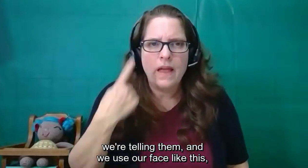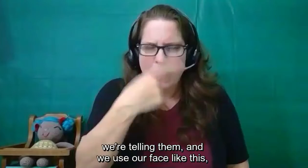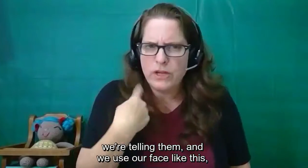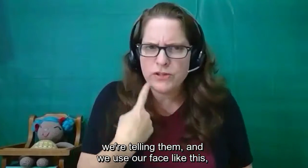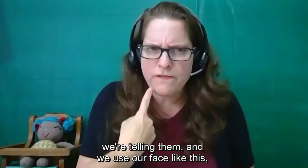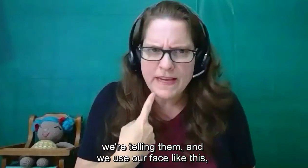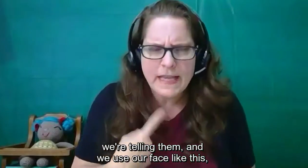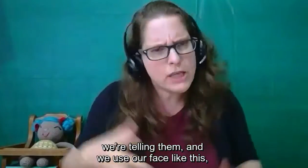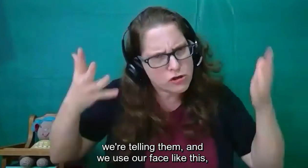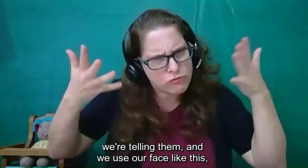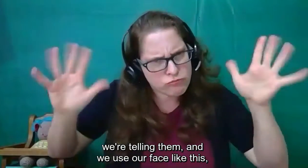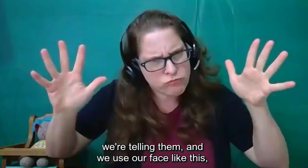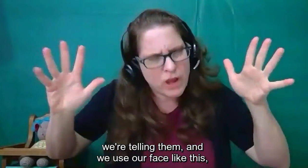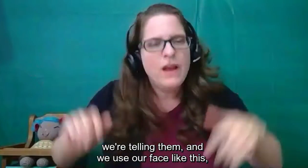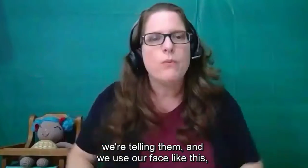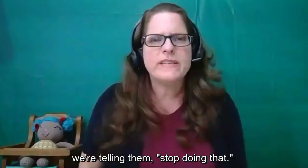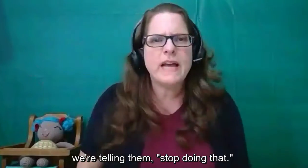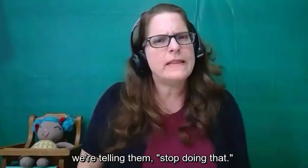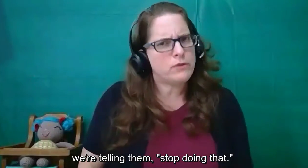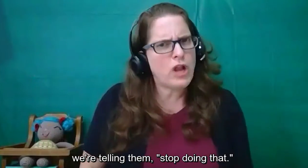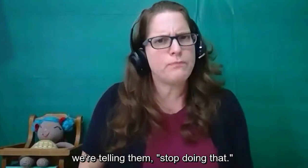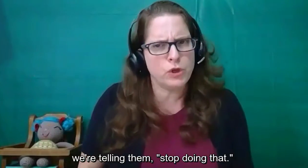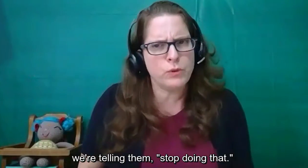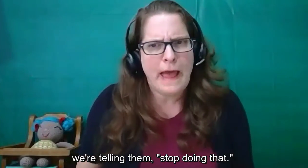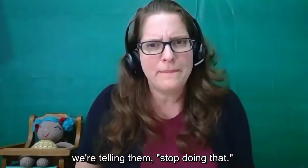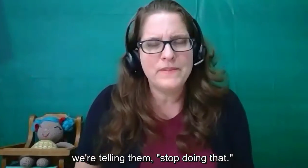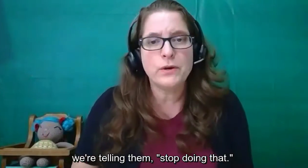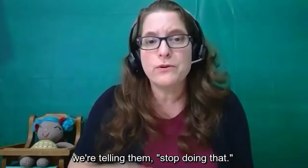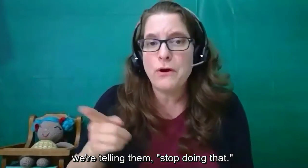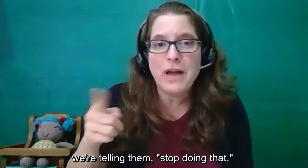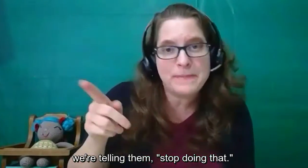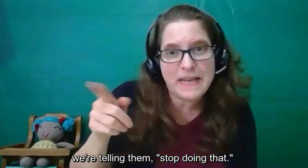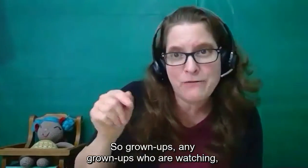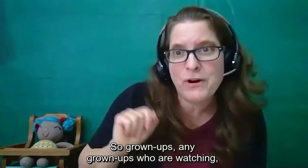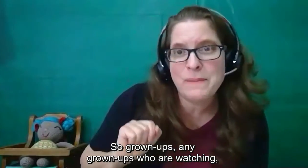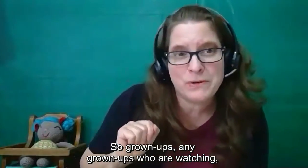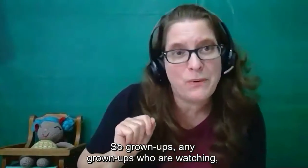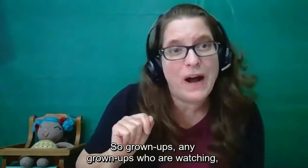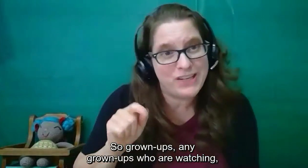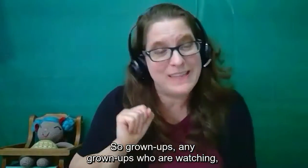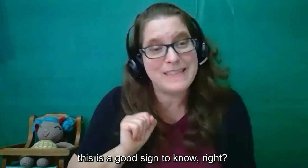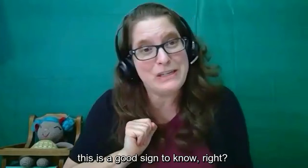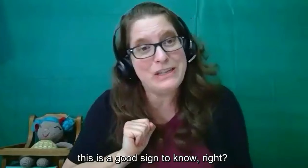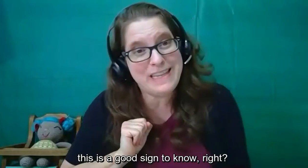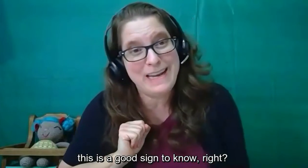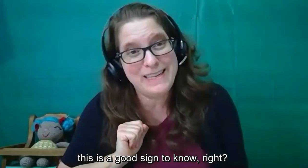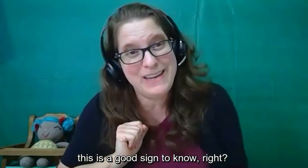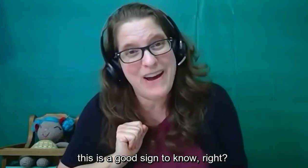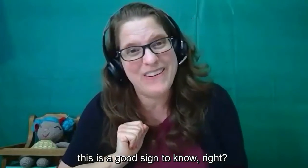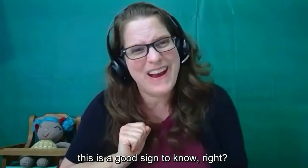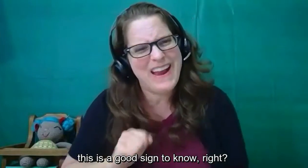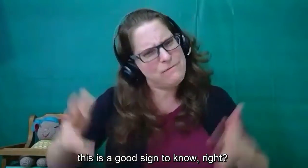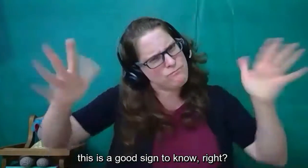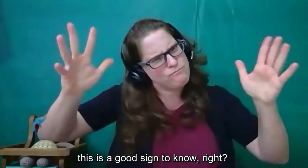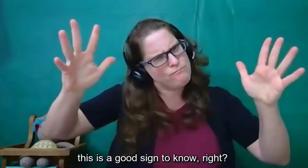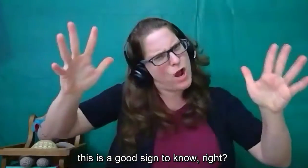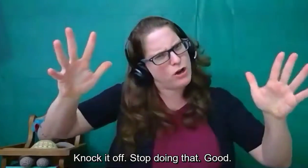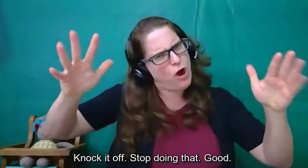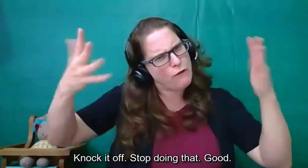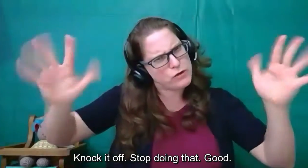we use our face like this, we're telling them, stop doing that. So grown-ups, any grown-ups who are watching, this is a good sign to know, right? Knock it off. Stop